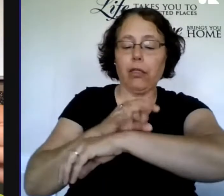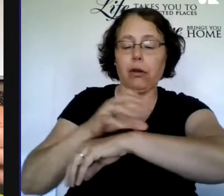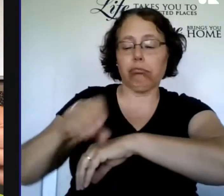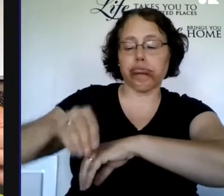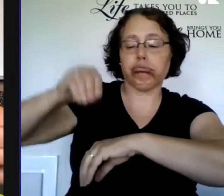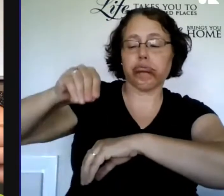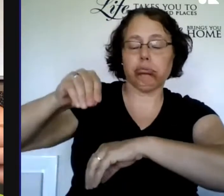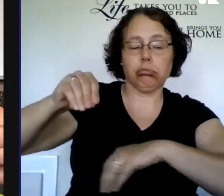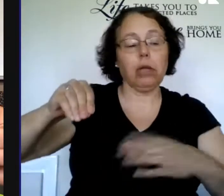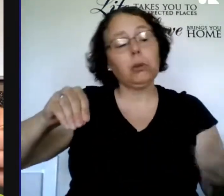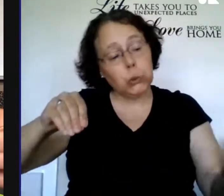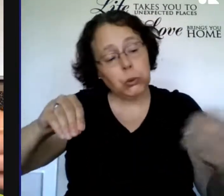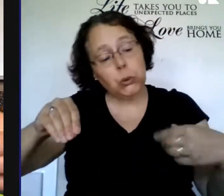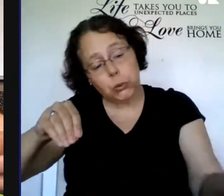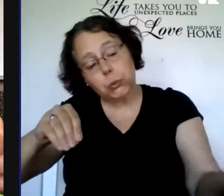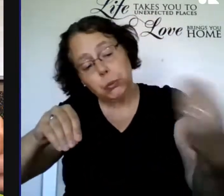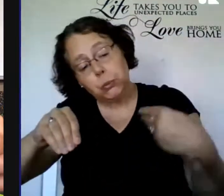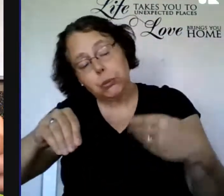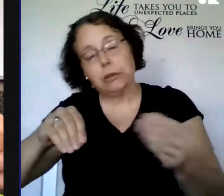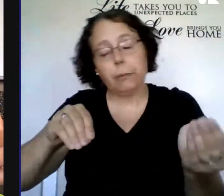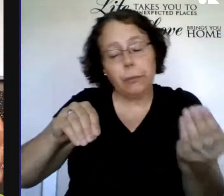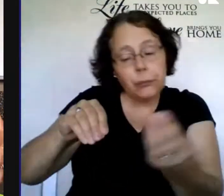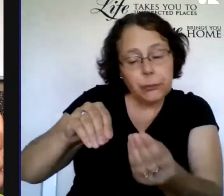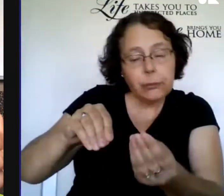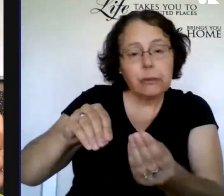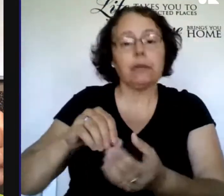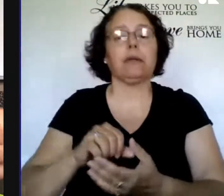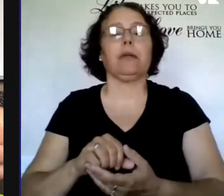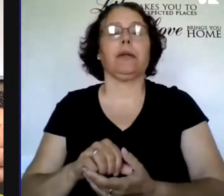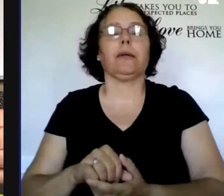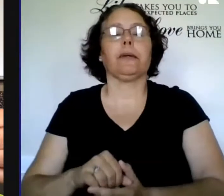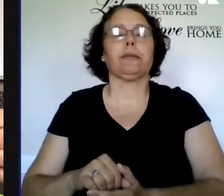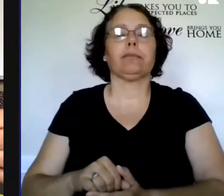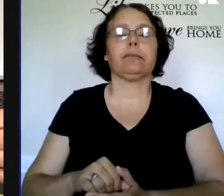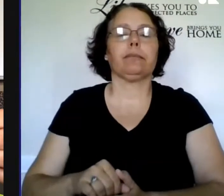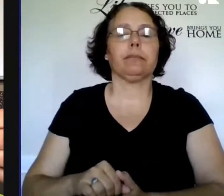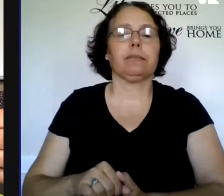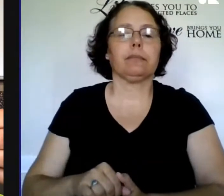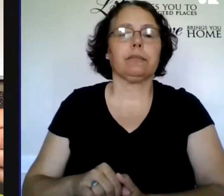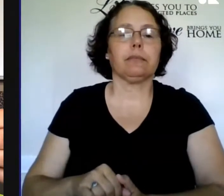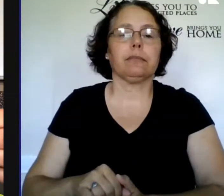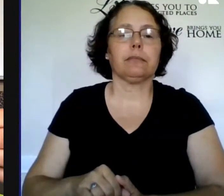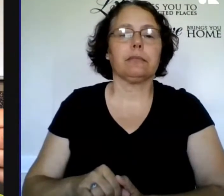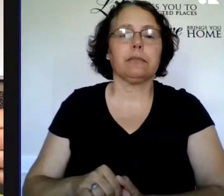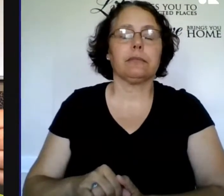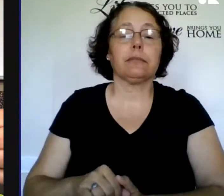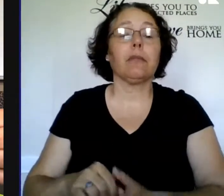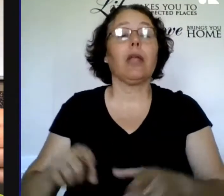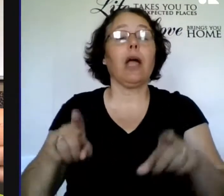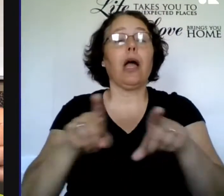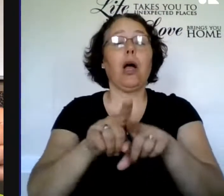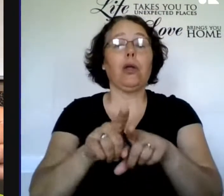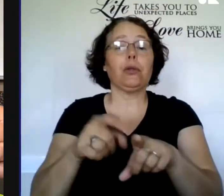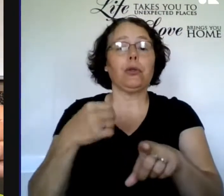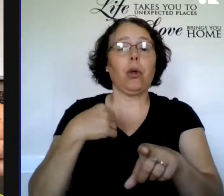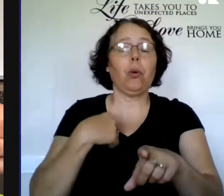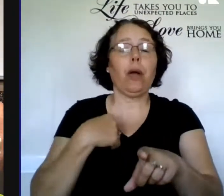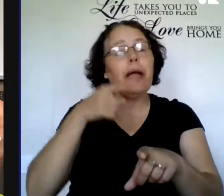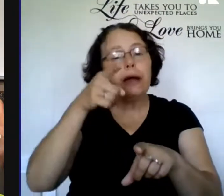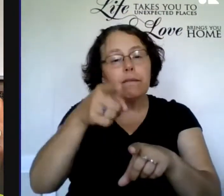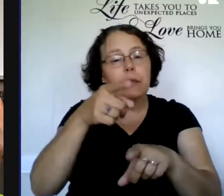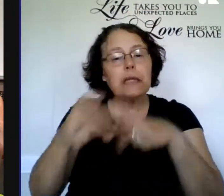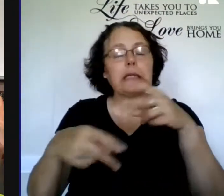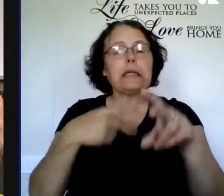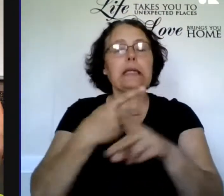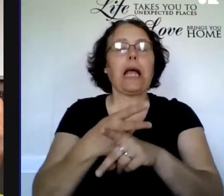any holes at their house. I also have this kind of bead. These are Perler